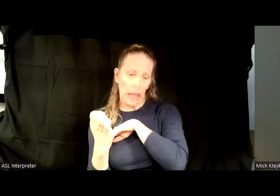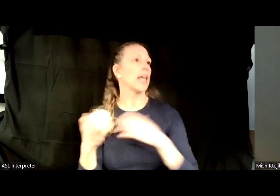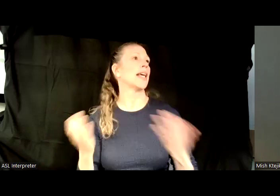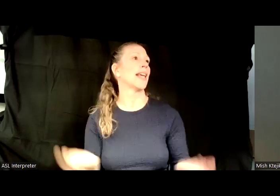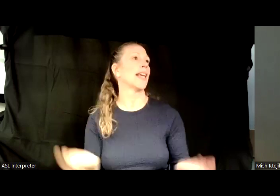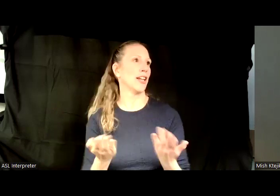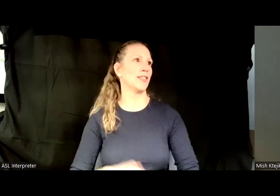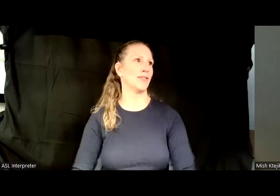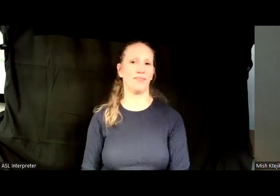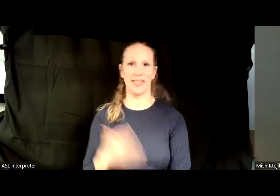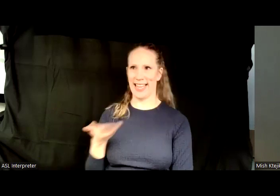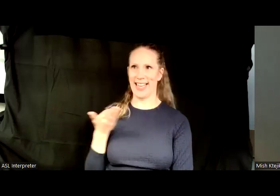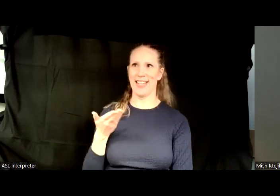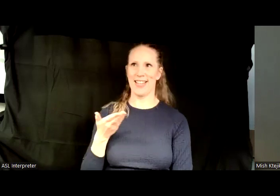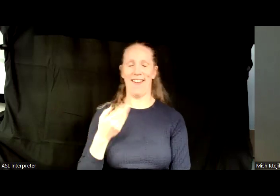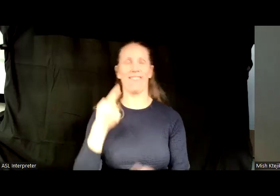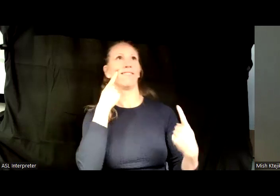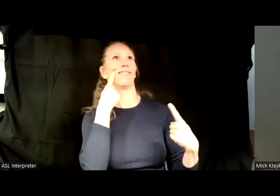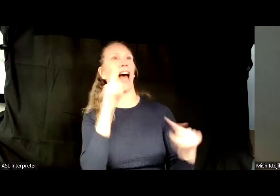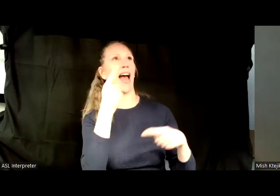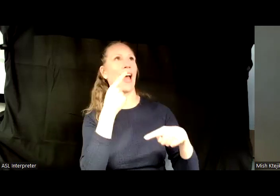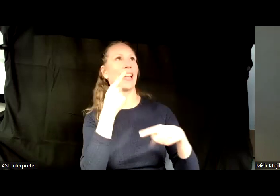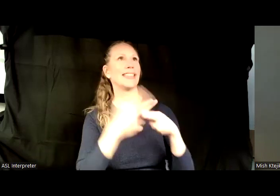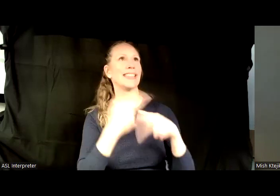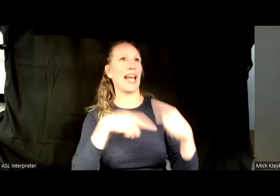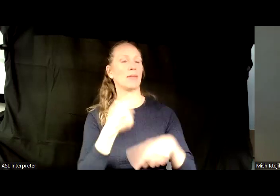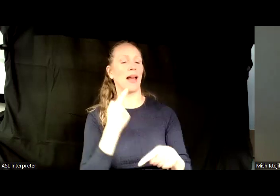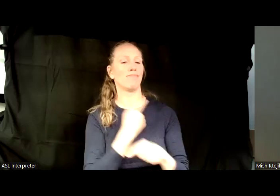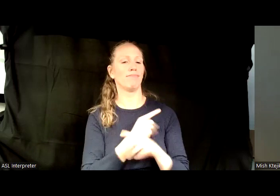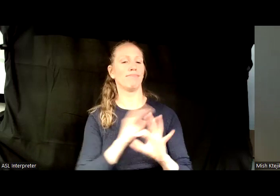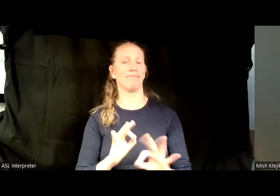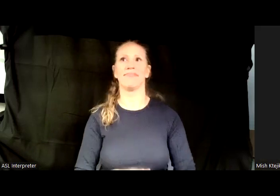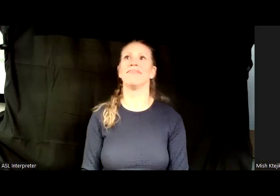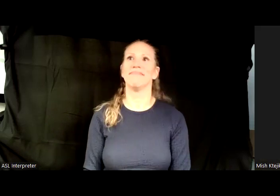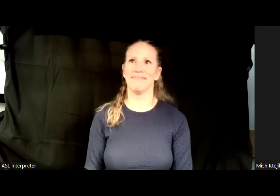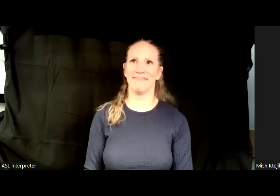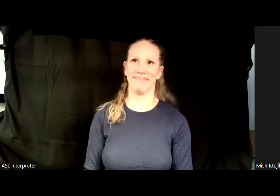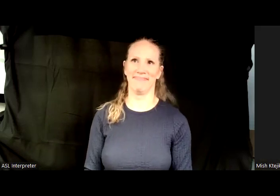Eric. Here. I got his name signed correct. Here.